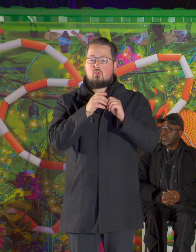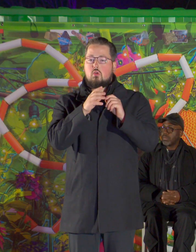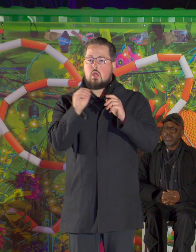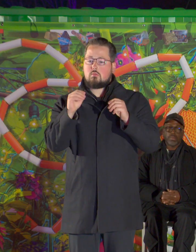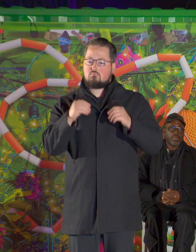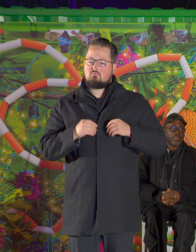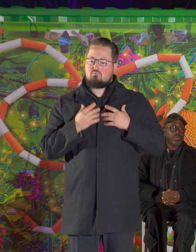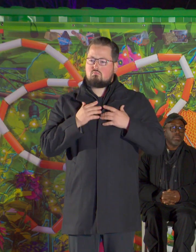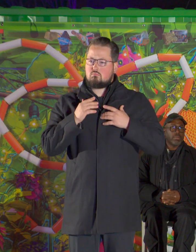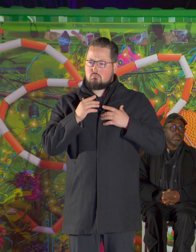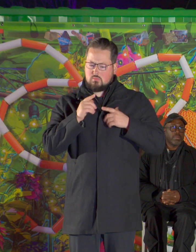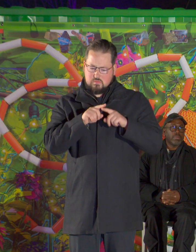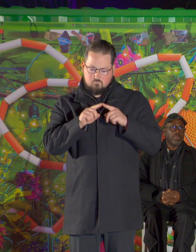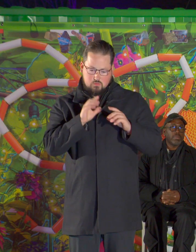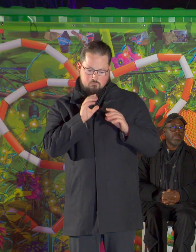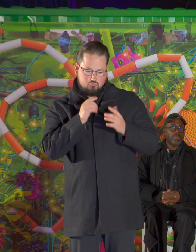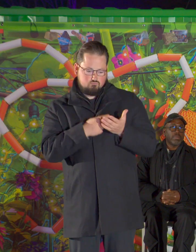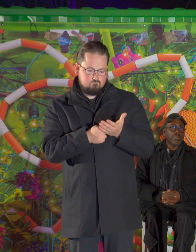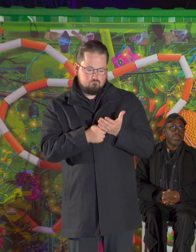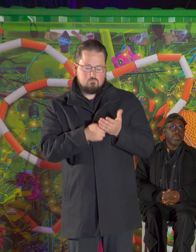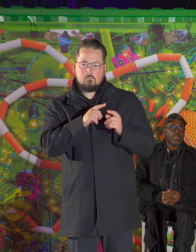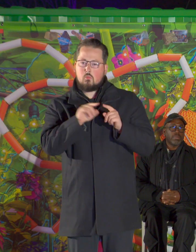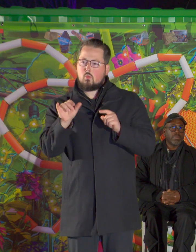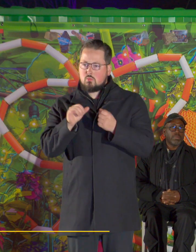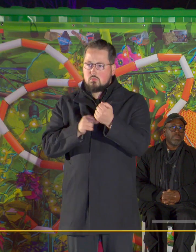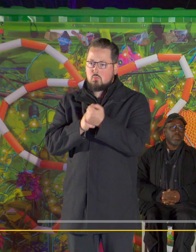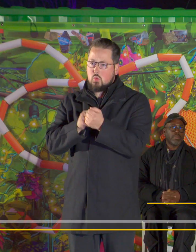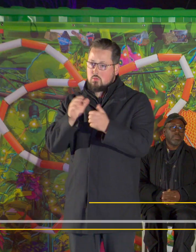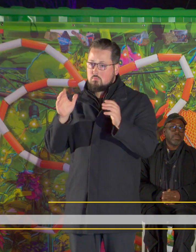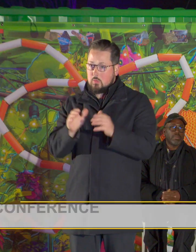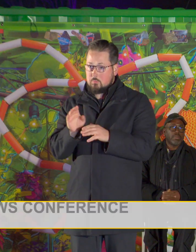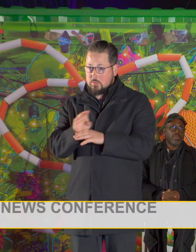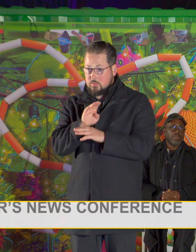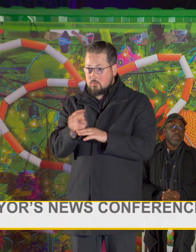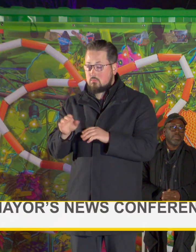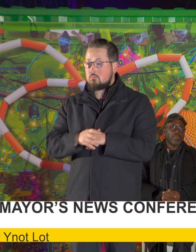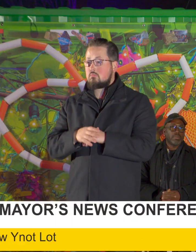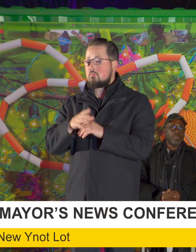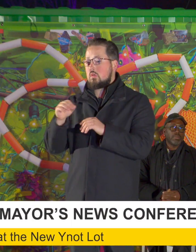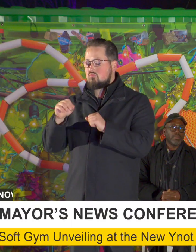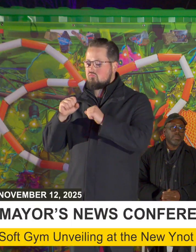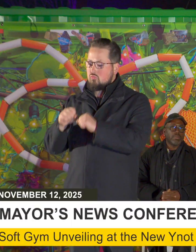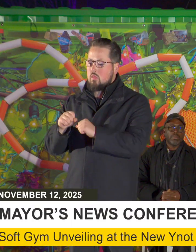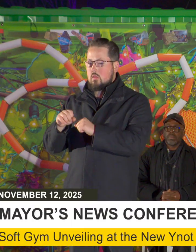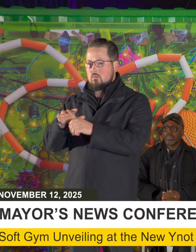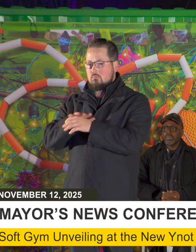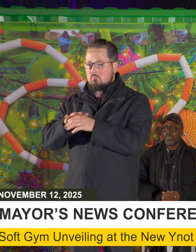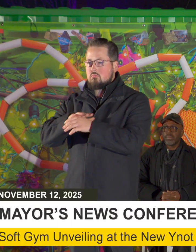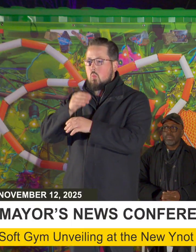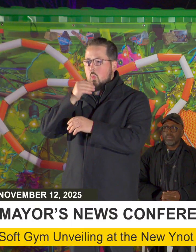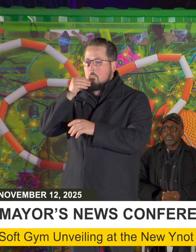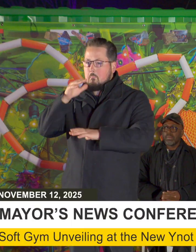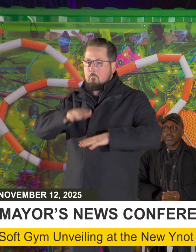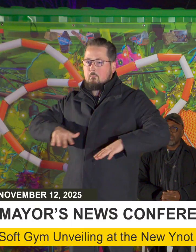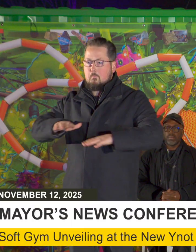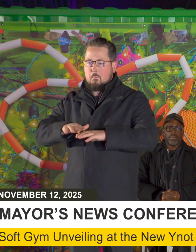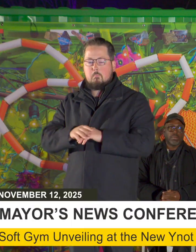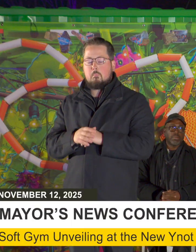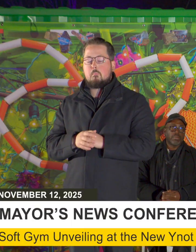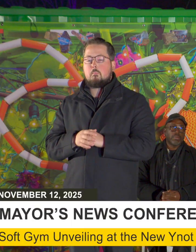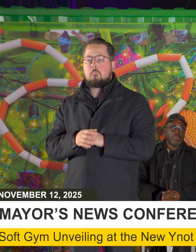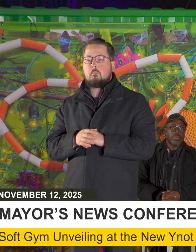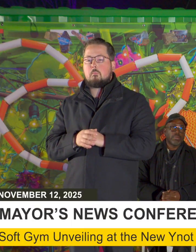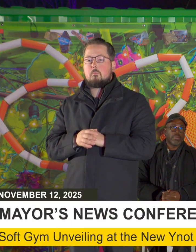civic conversations, but it can also help support small businesses and strengthen neighborhoods. And